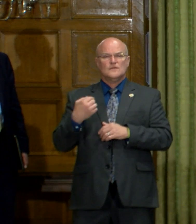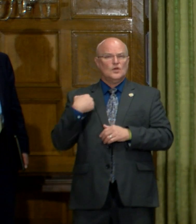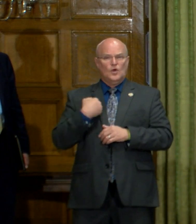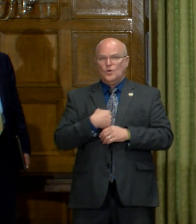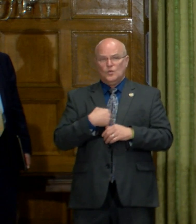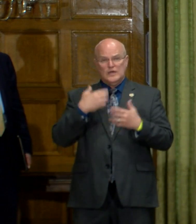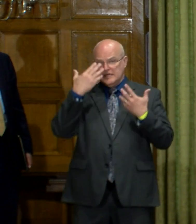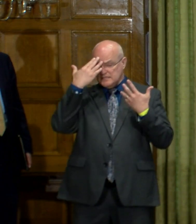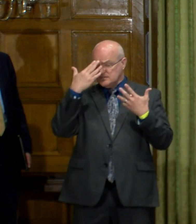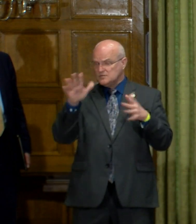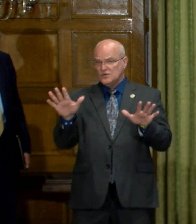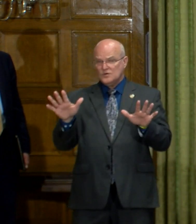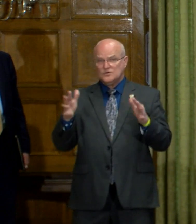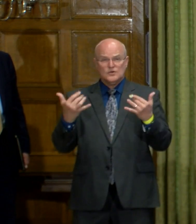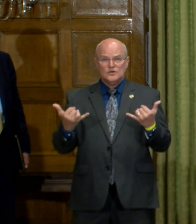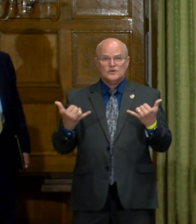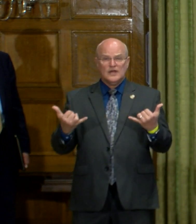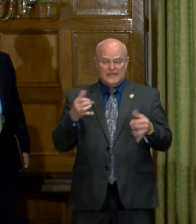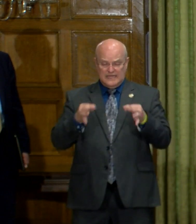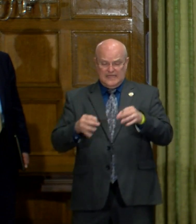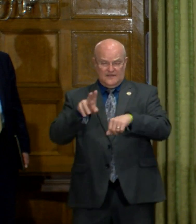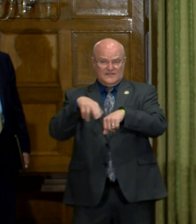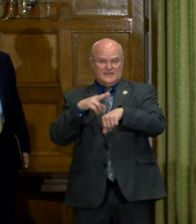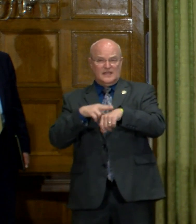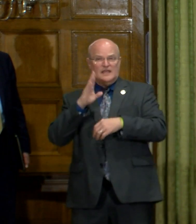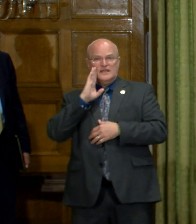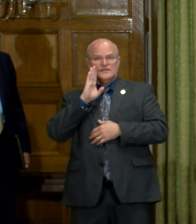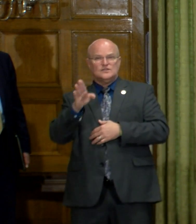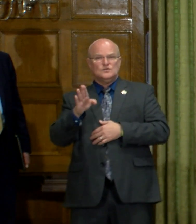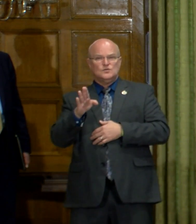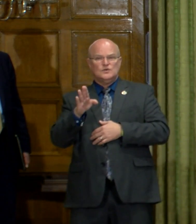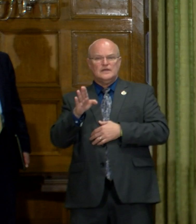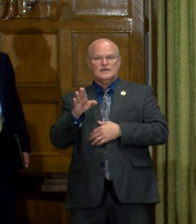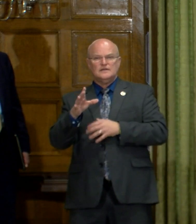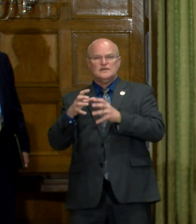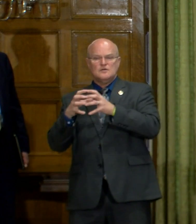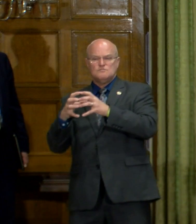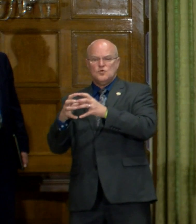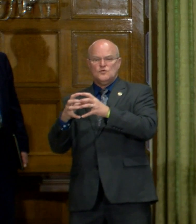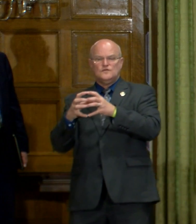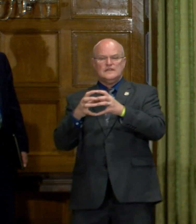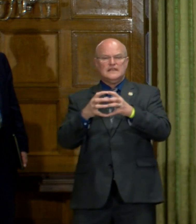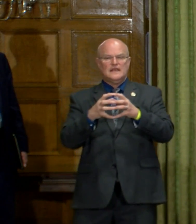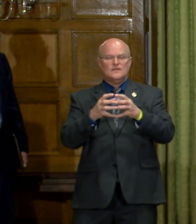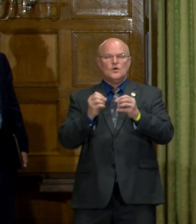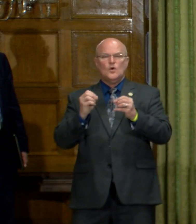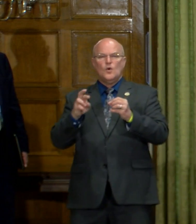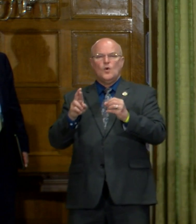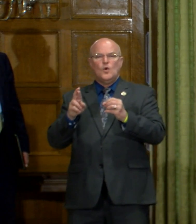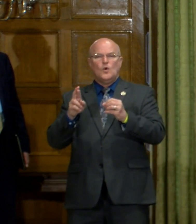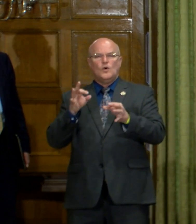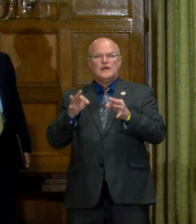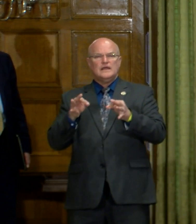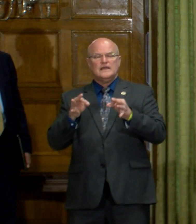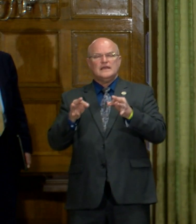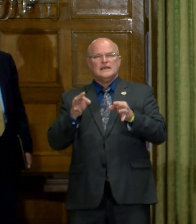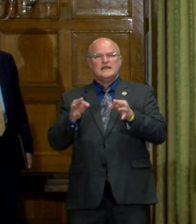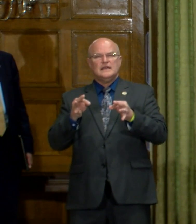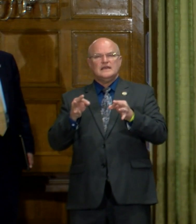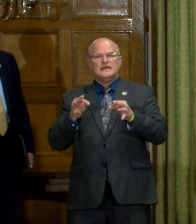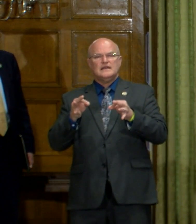We don't know at this point whether our nation will sort of move together or whether there will be